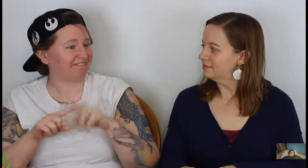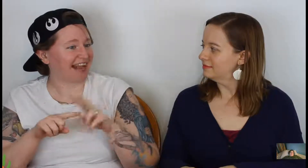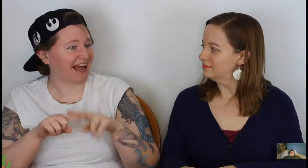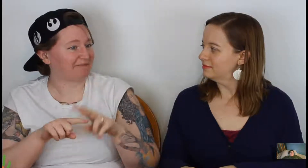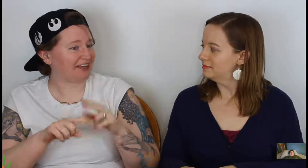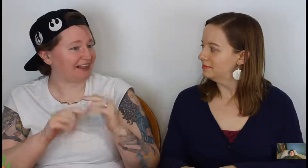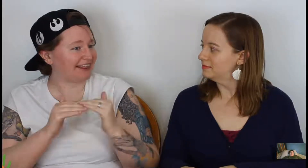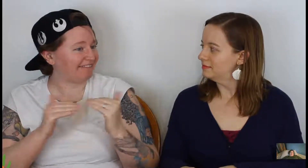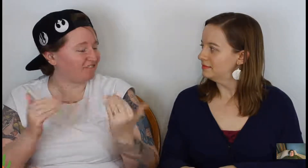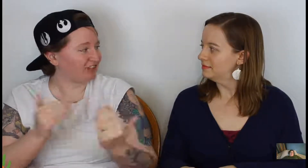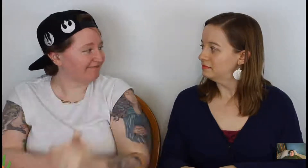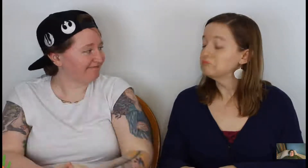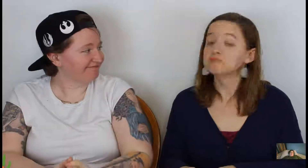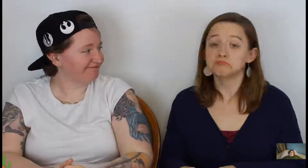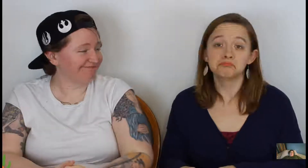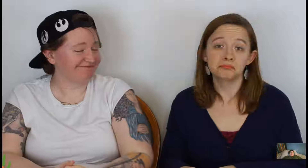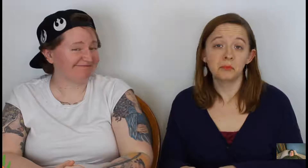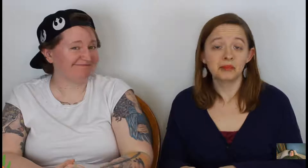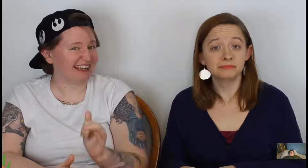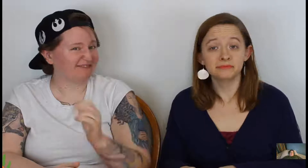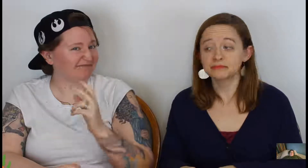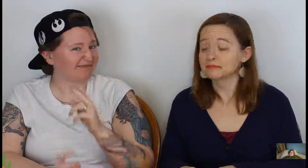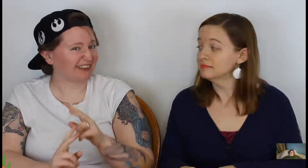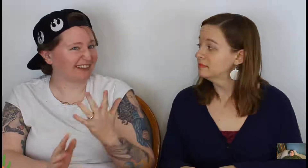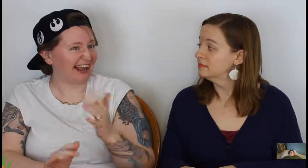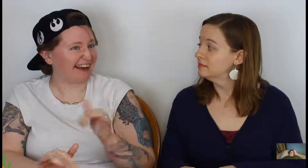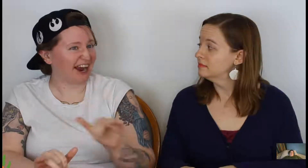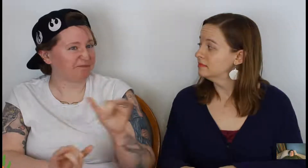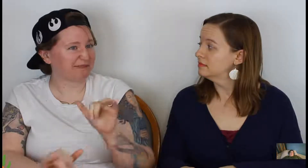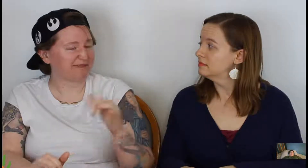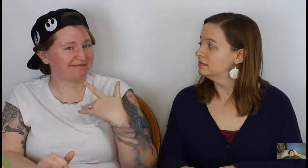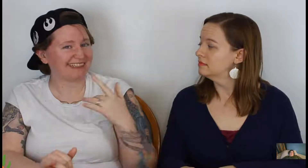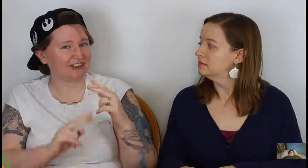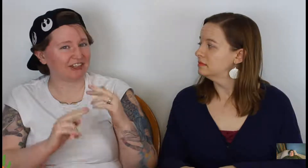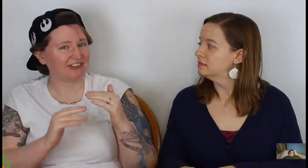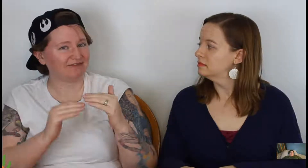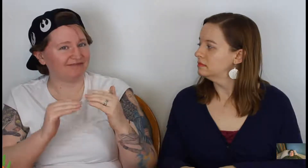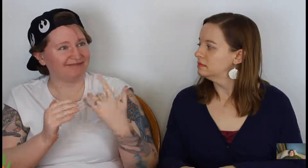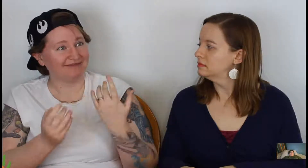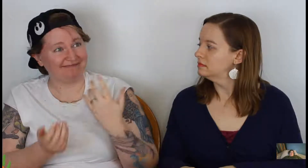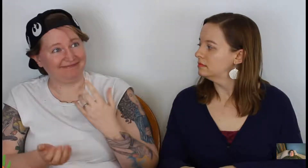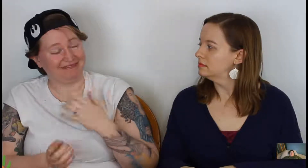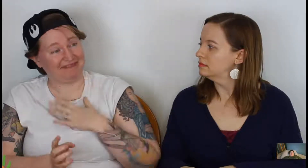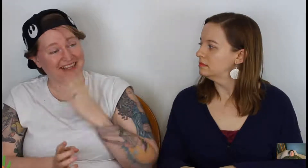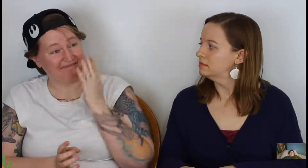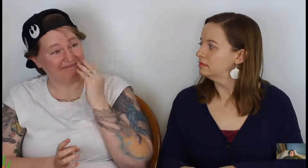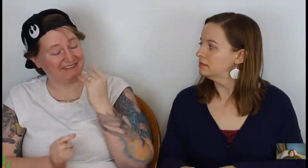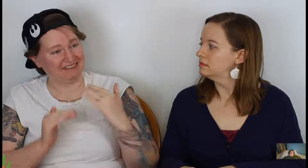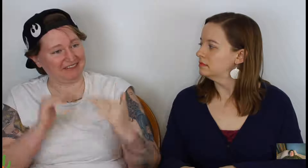not matching the voice to their active level. That's a common thing. To me, it's either, in